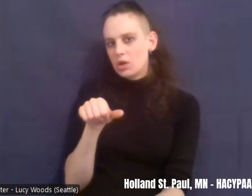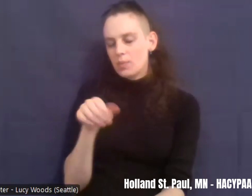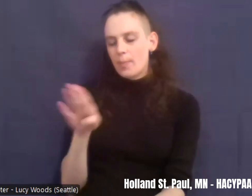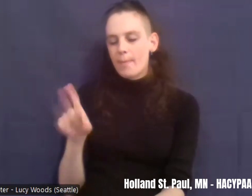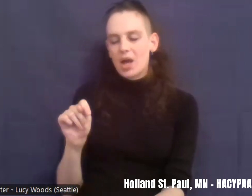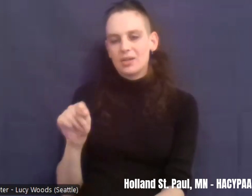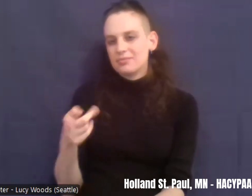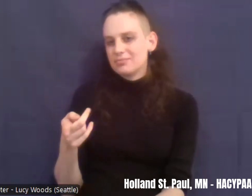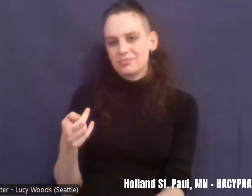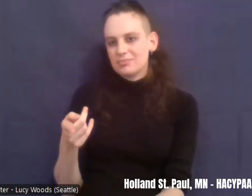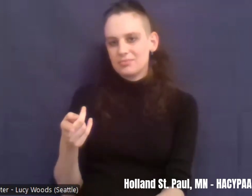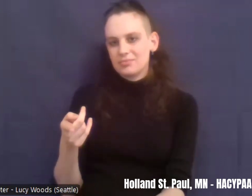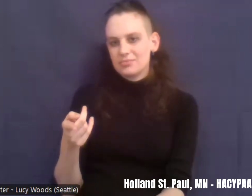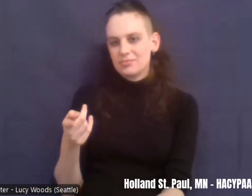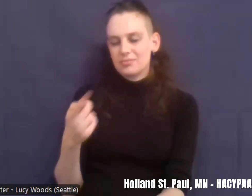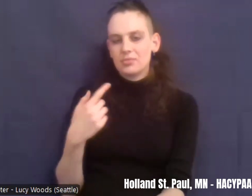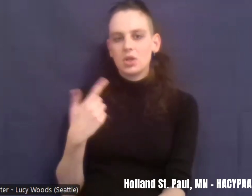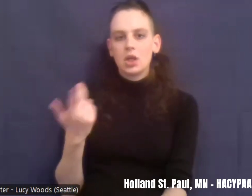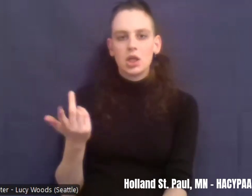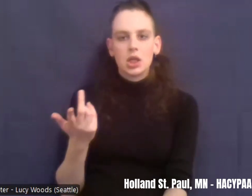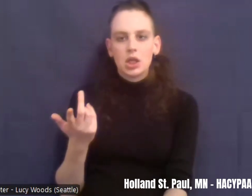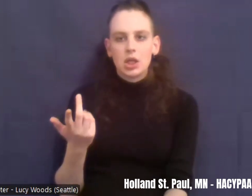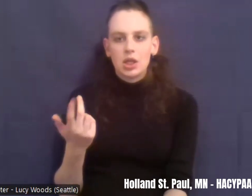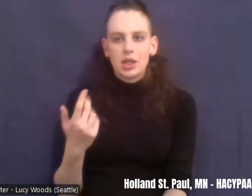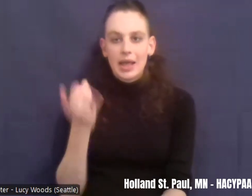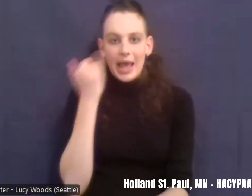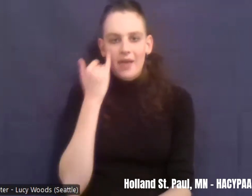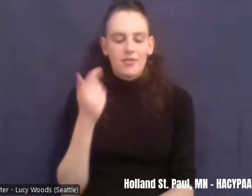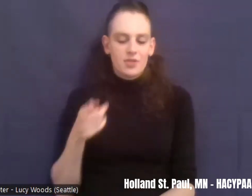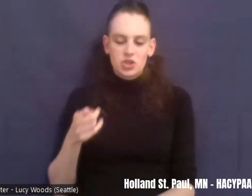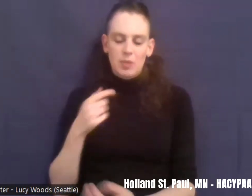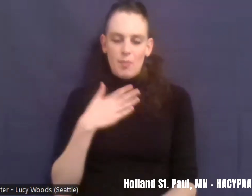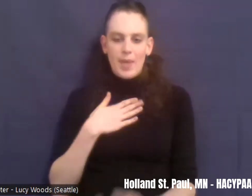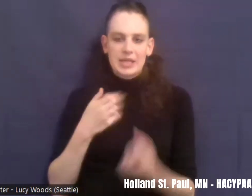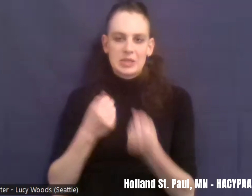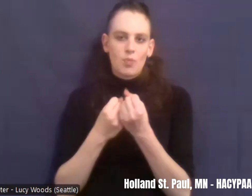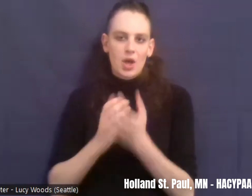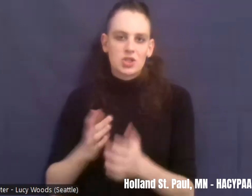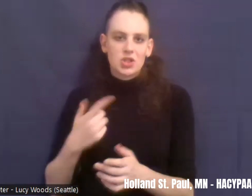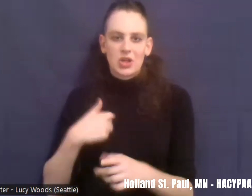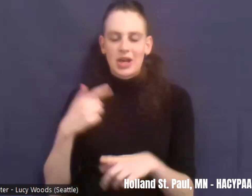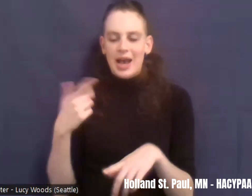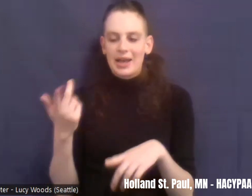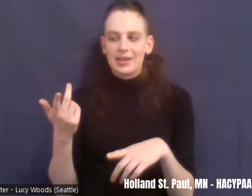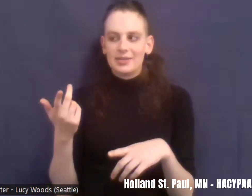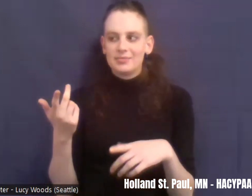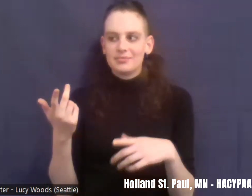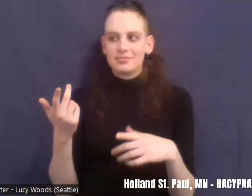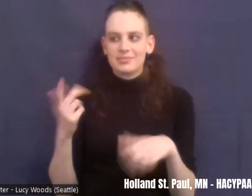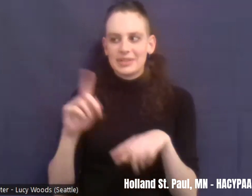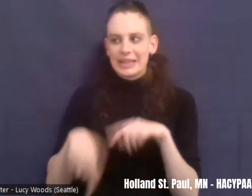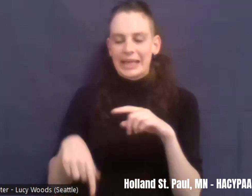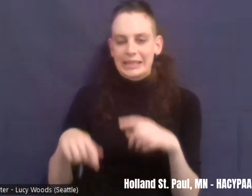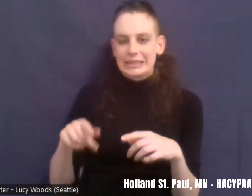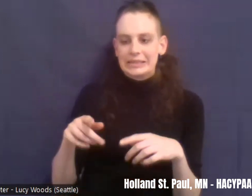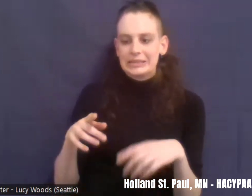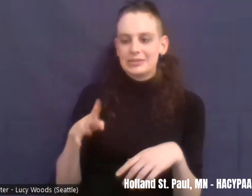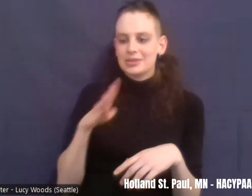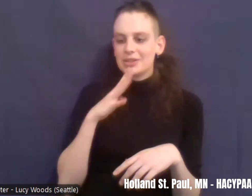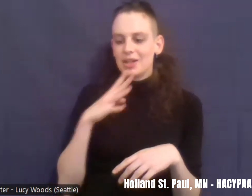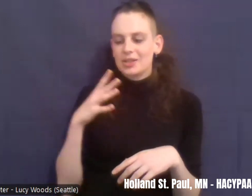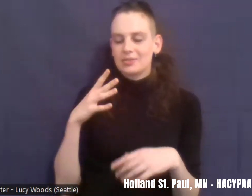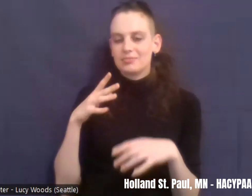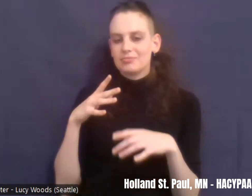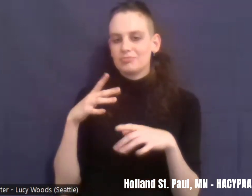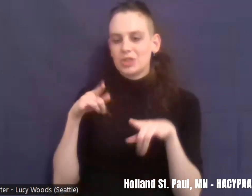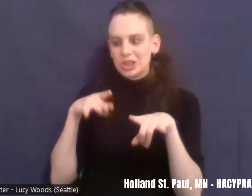that's like my second favorite thing to do. People in Alcoholics Anonymous do a lot of bad things that is like kind of fun to gossip about. So I like don't want to get rid of